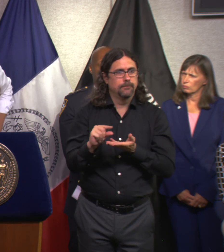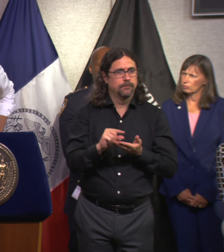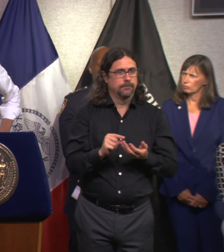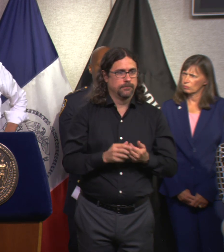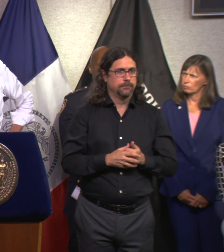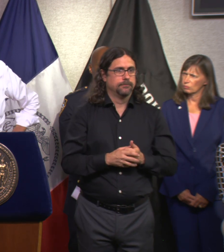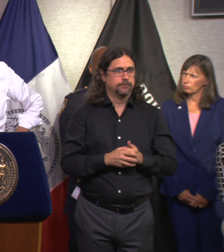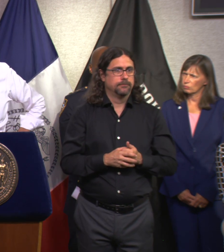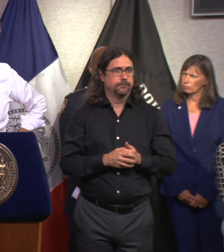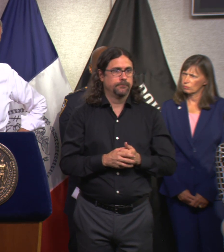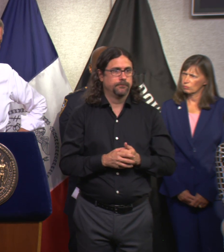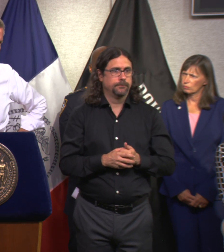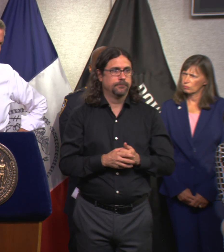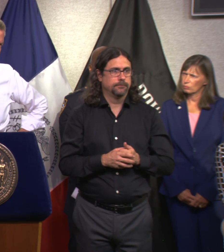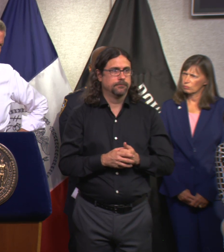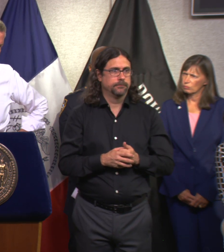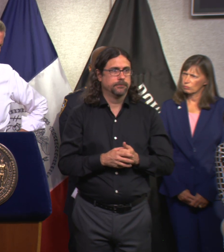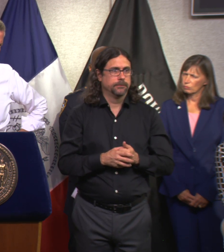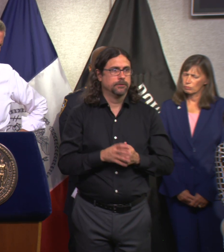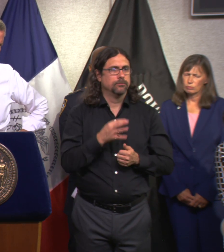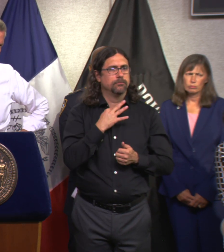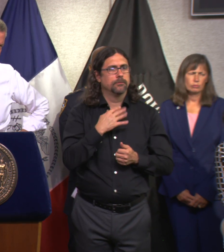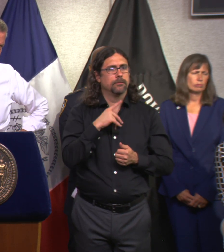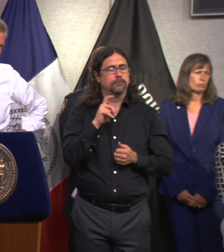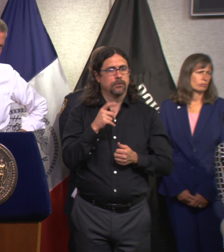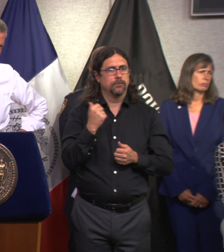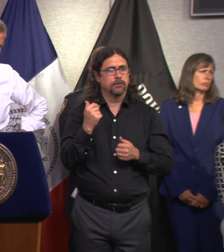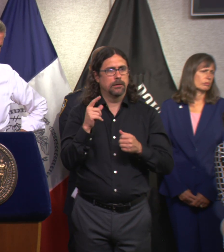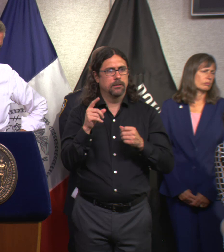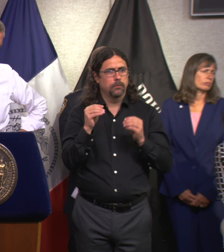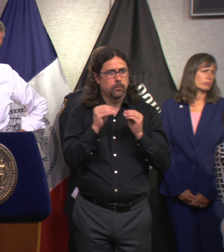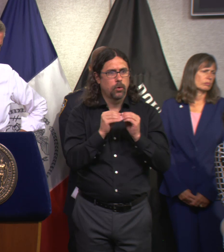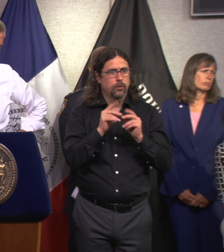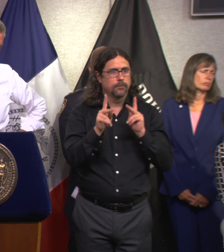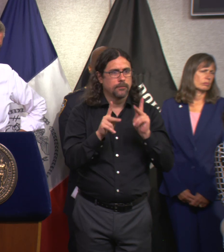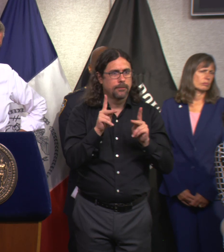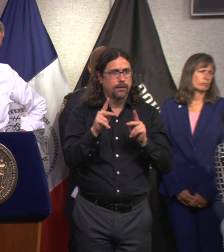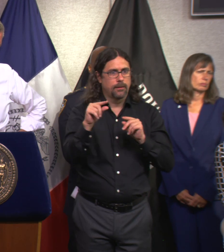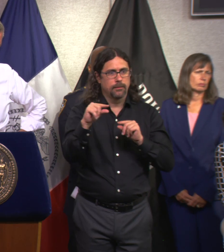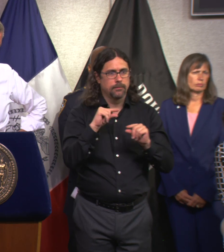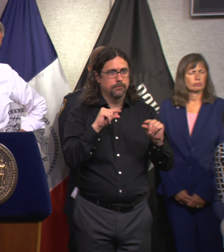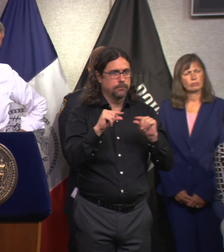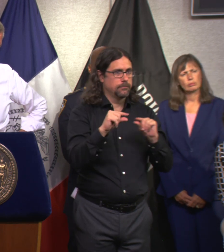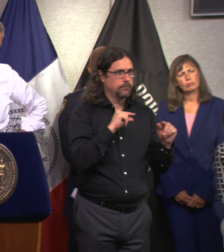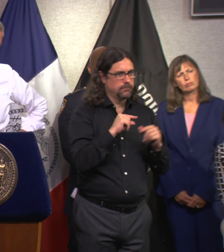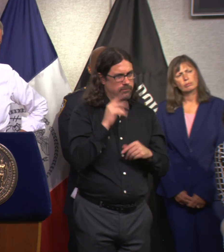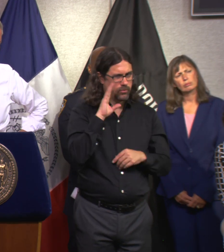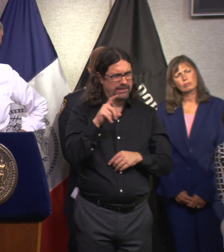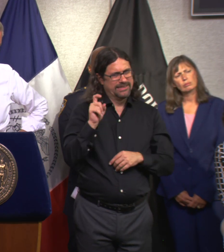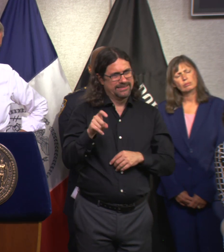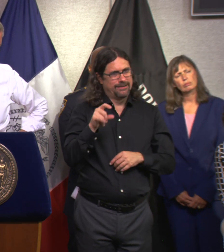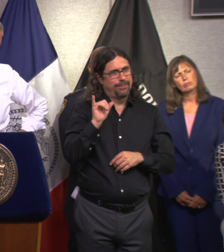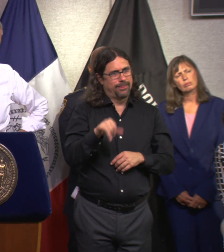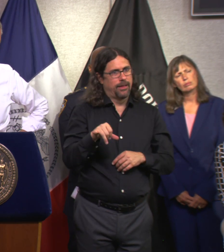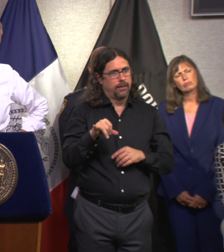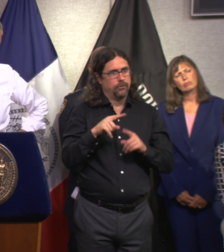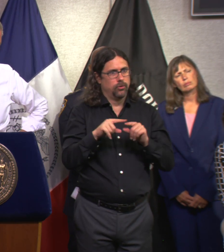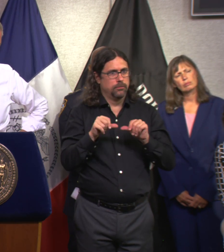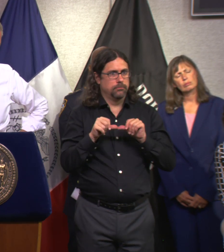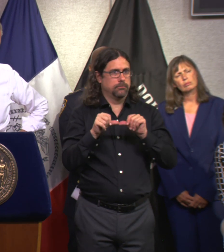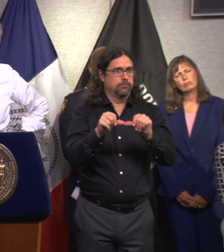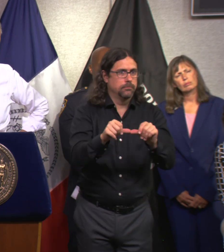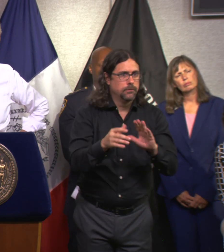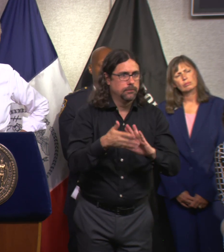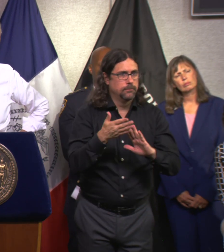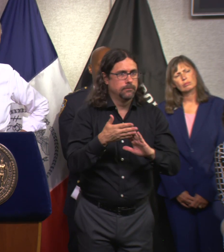to continue this process? And also a lot of them include New Yorkers with real estate and other business interests in the city. I know you spoke